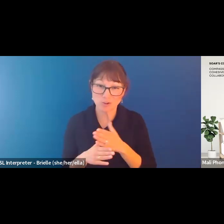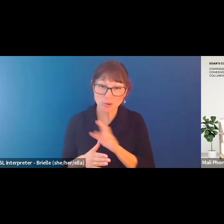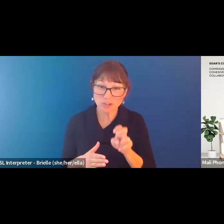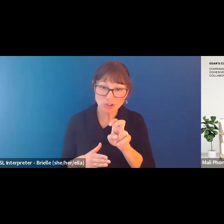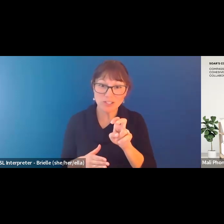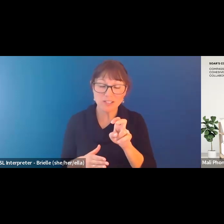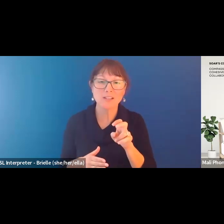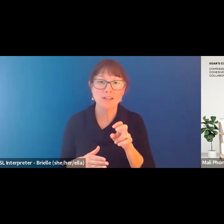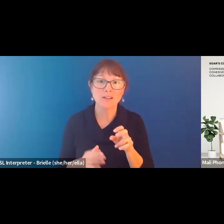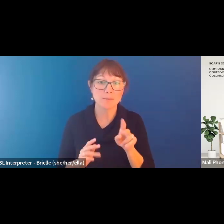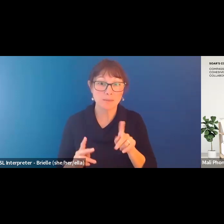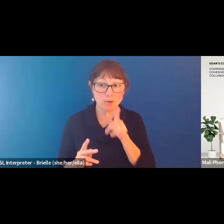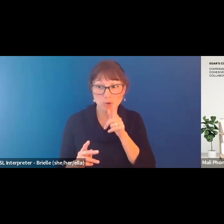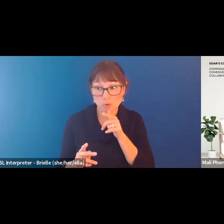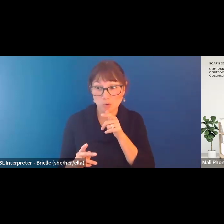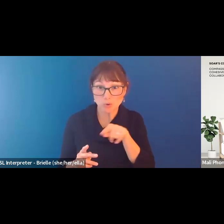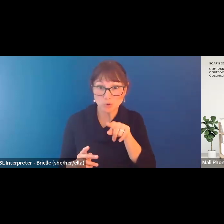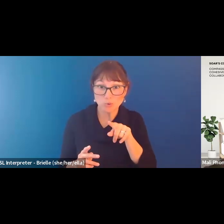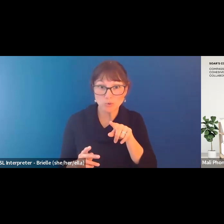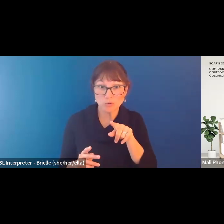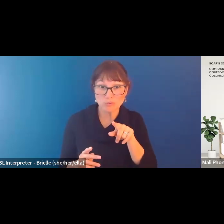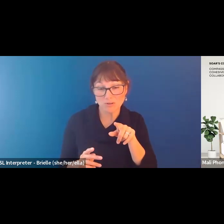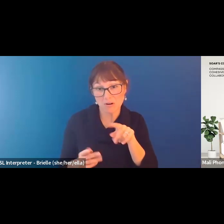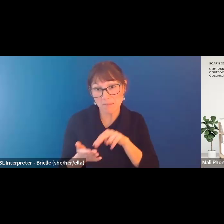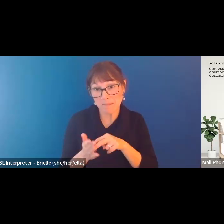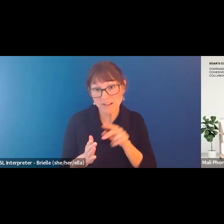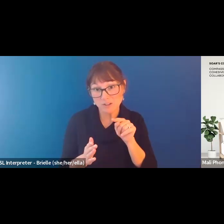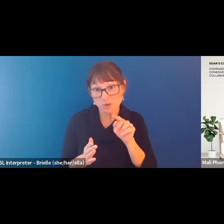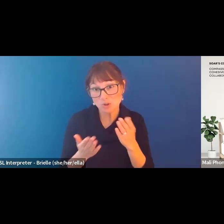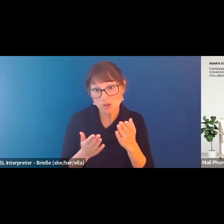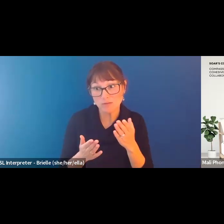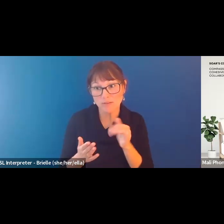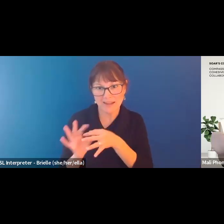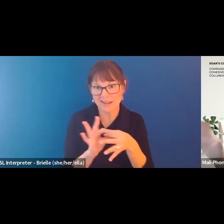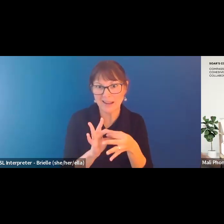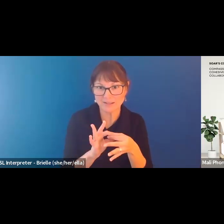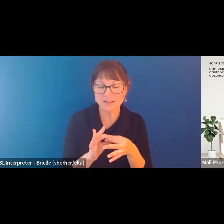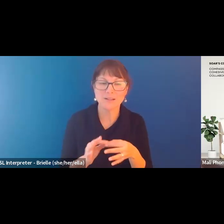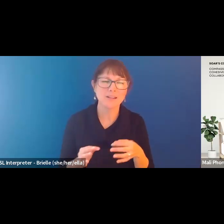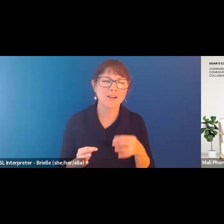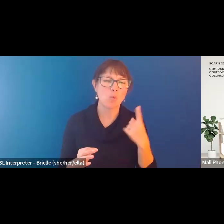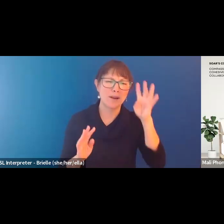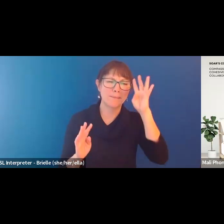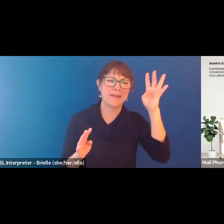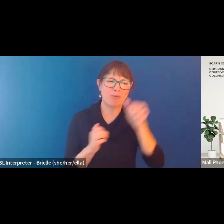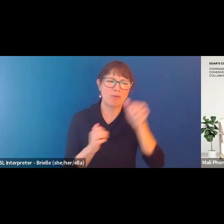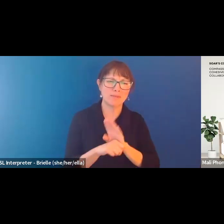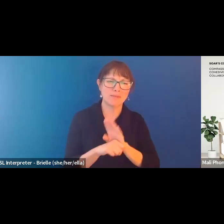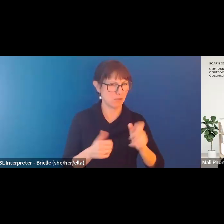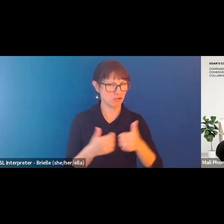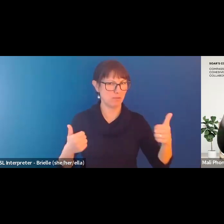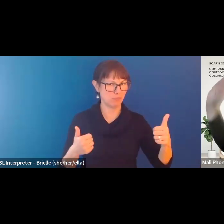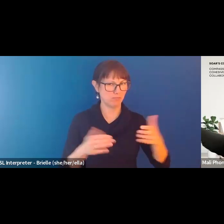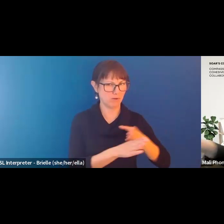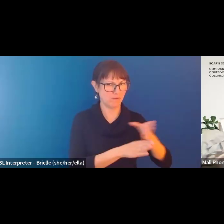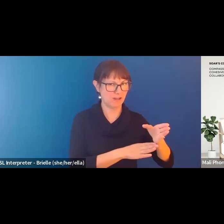with those you're meant to serve. There's a myth in business that we have to keep things separate, professional over here